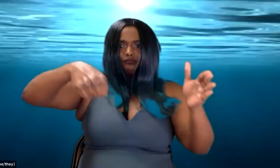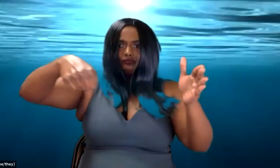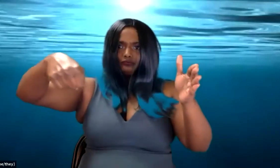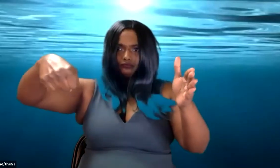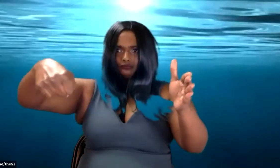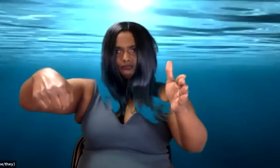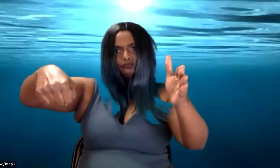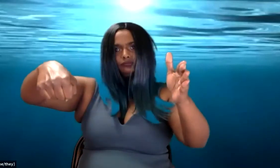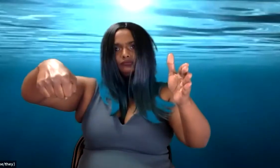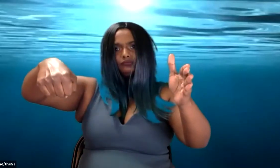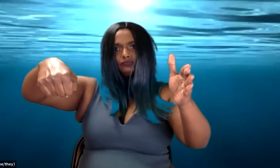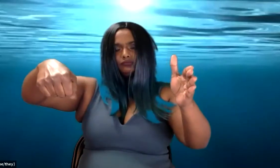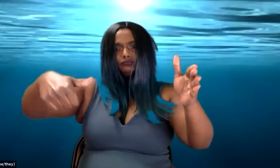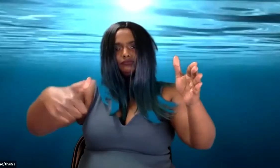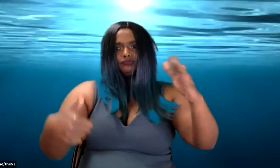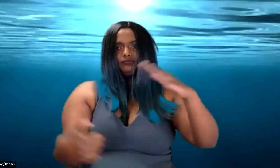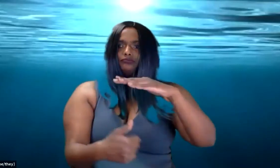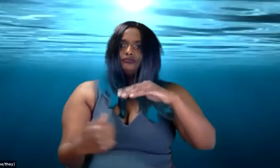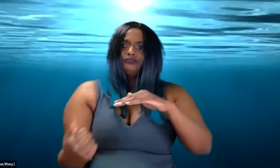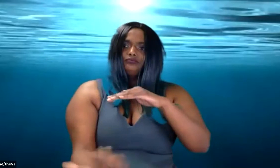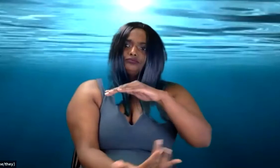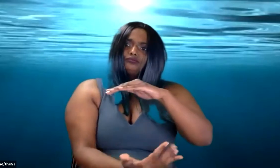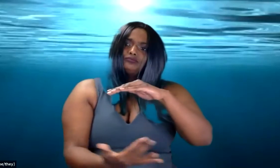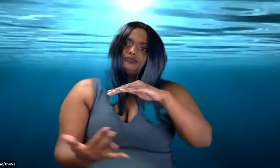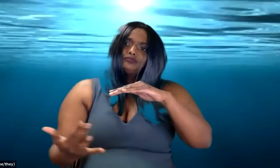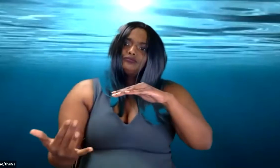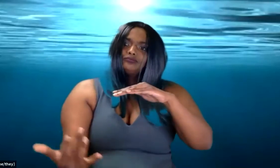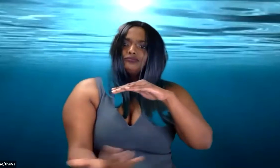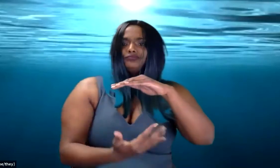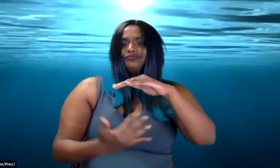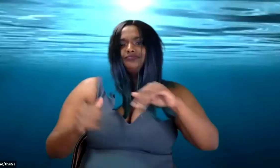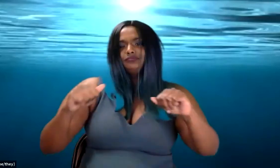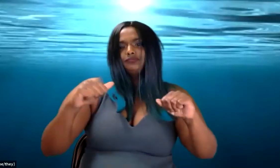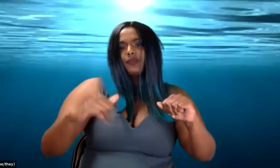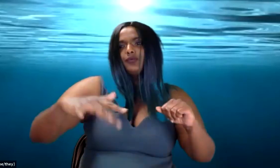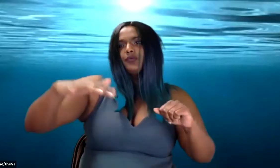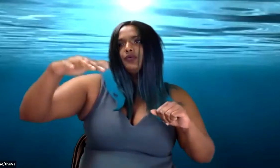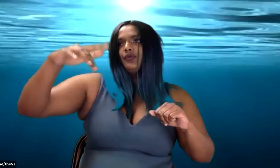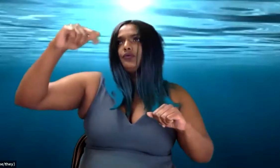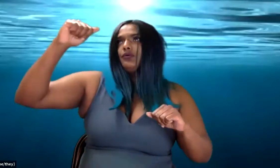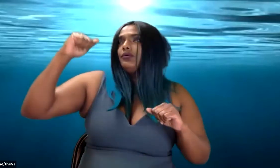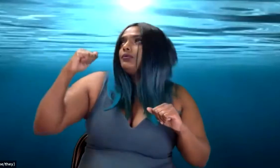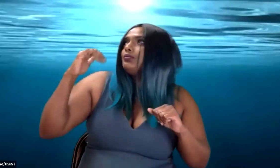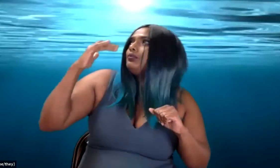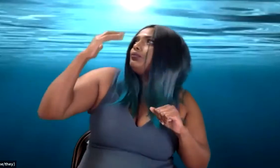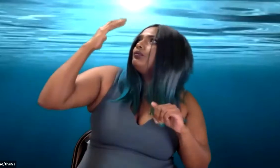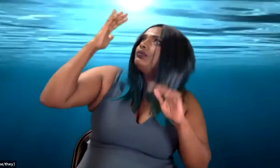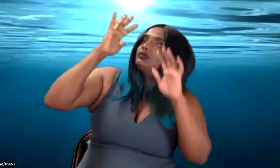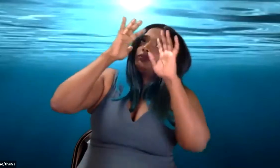it becomes the pot. Treat with fire, and it